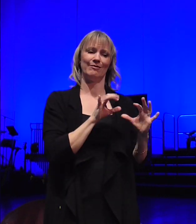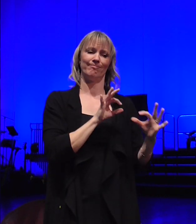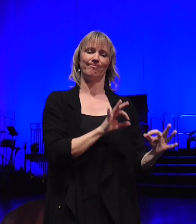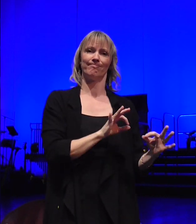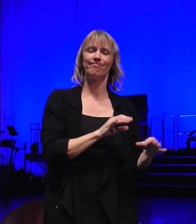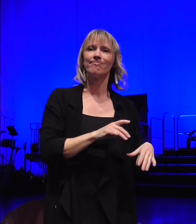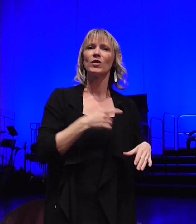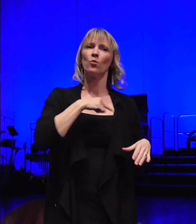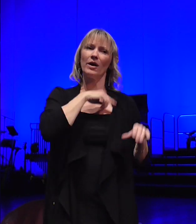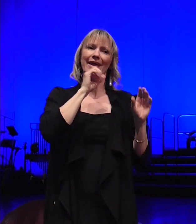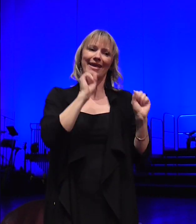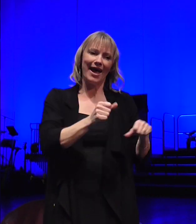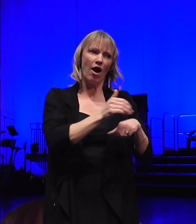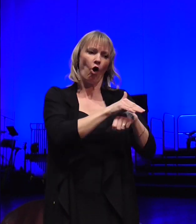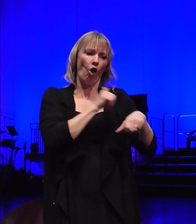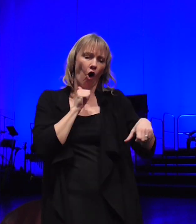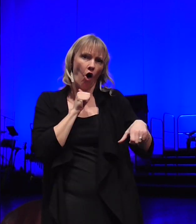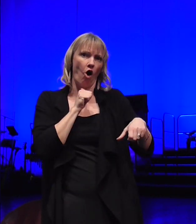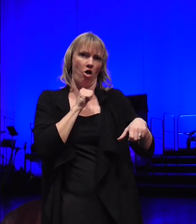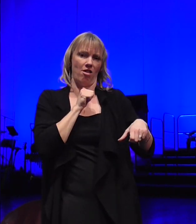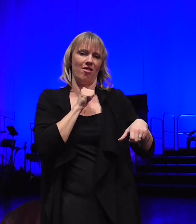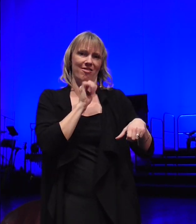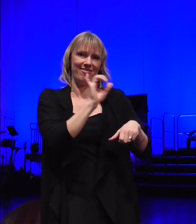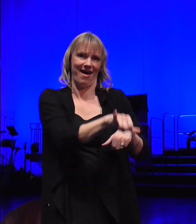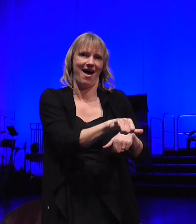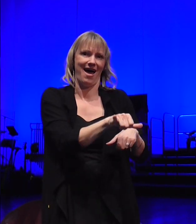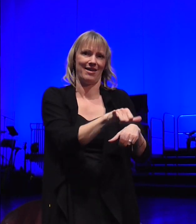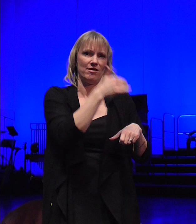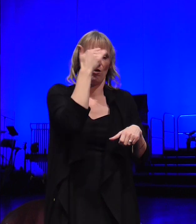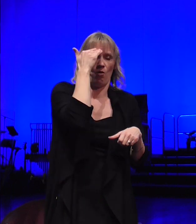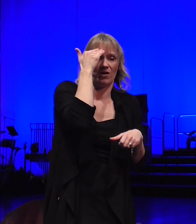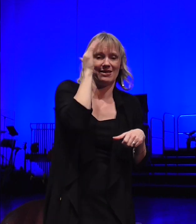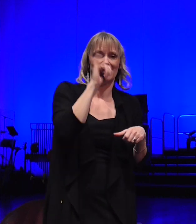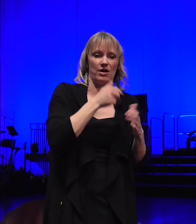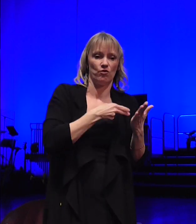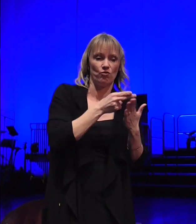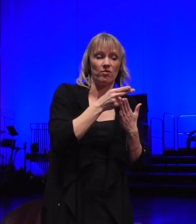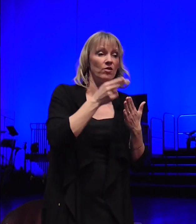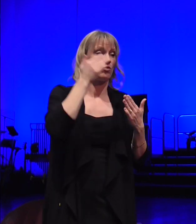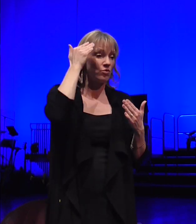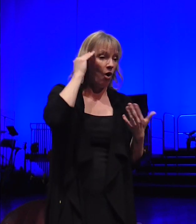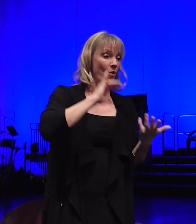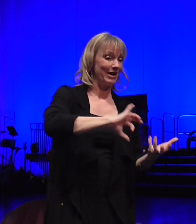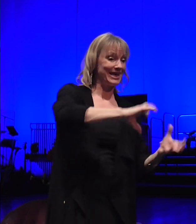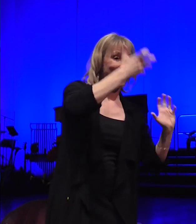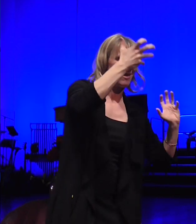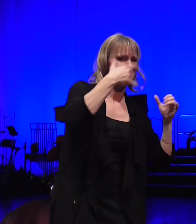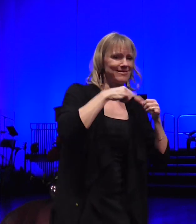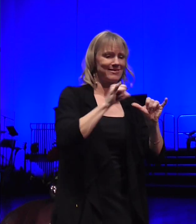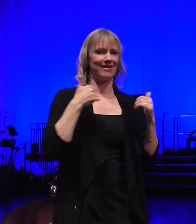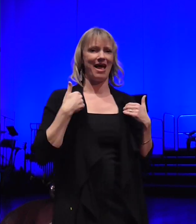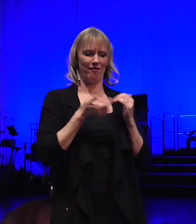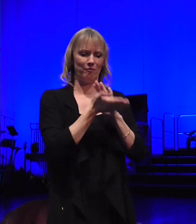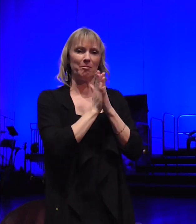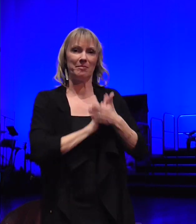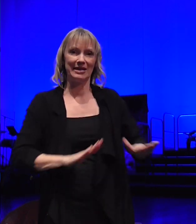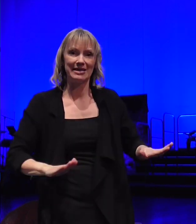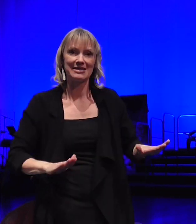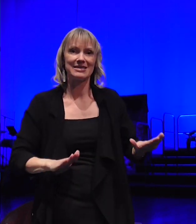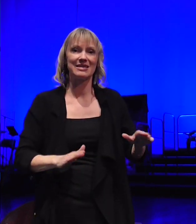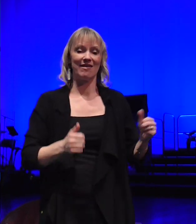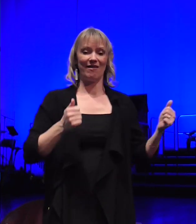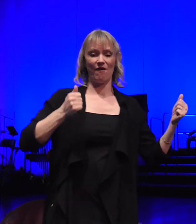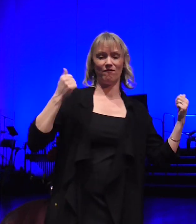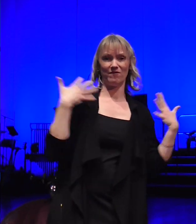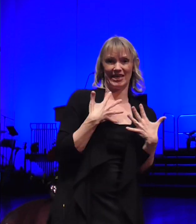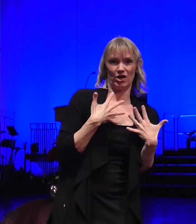to call it forth, to know that even in chaos there is peace, that even in